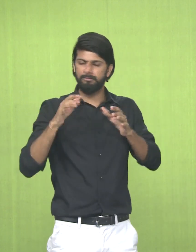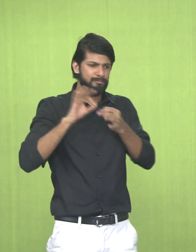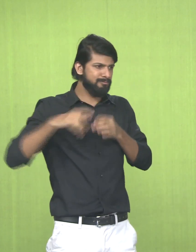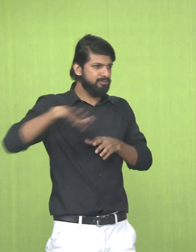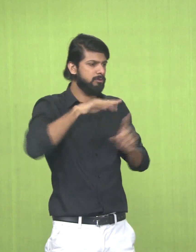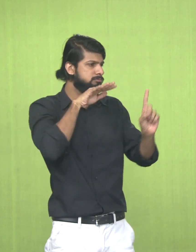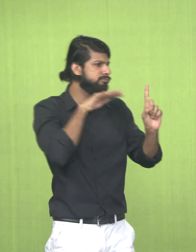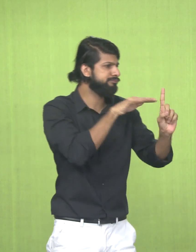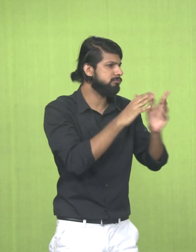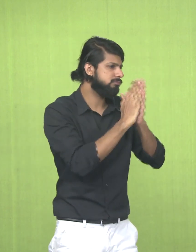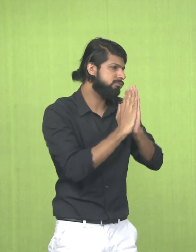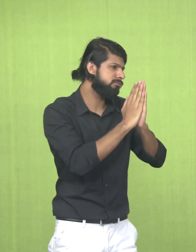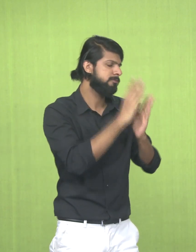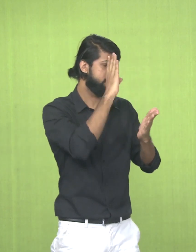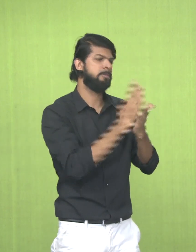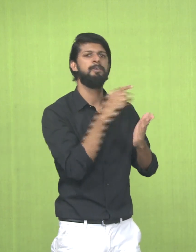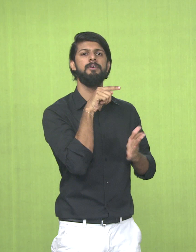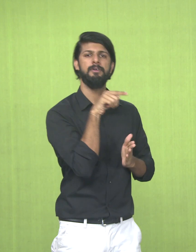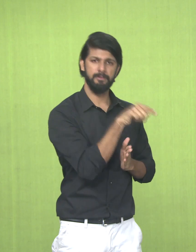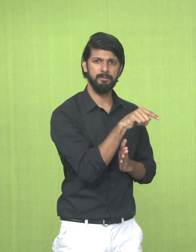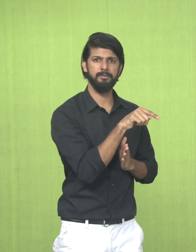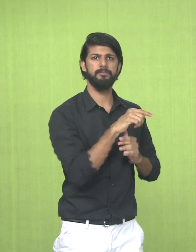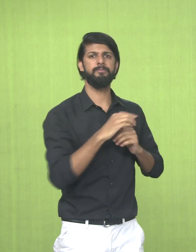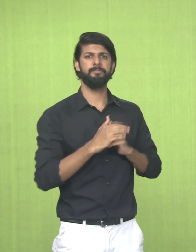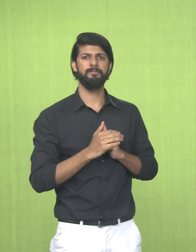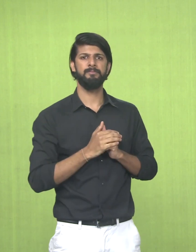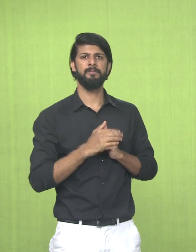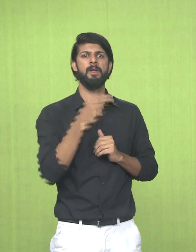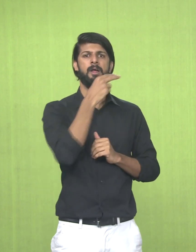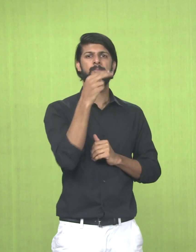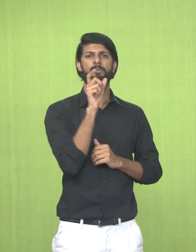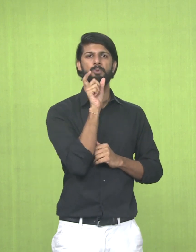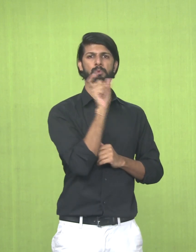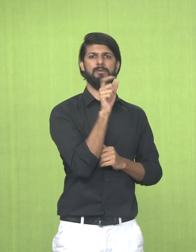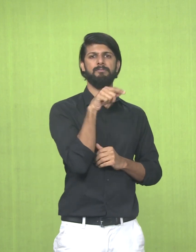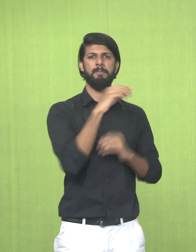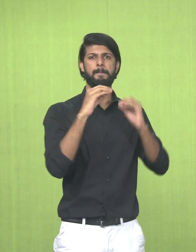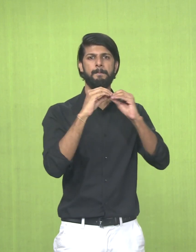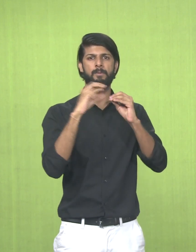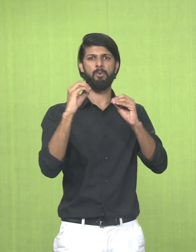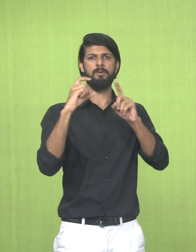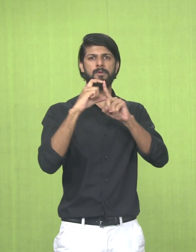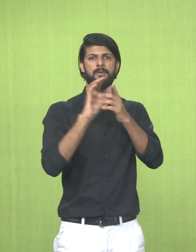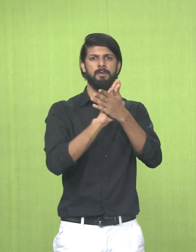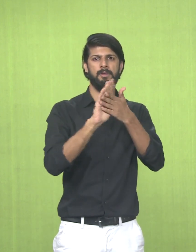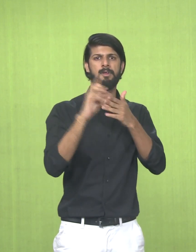god, and they prayed to his idols and worship bodhisattvas.